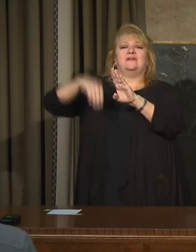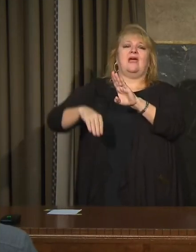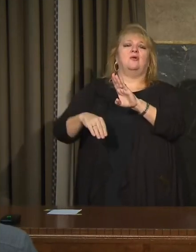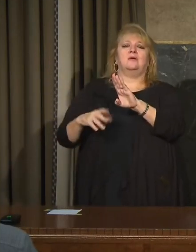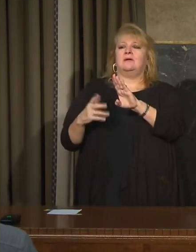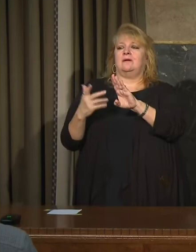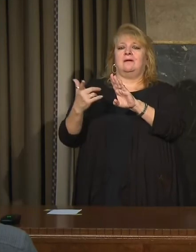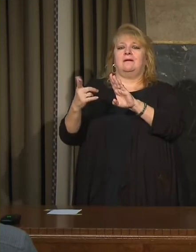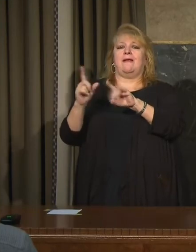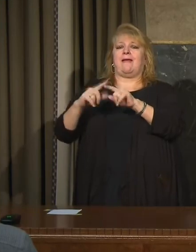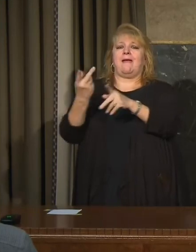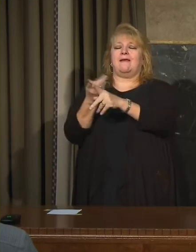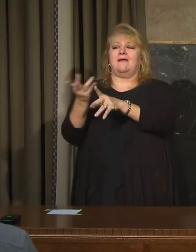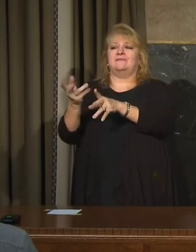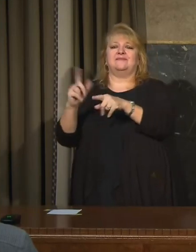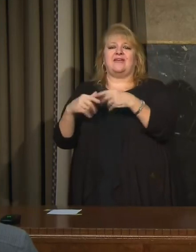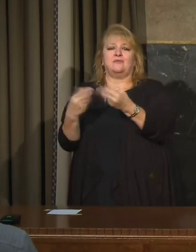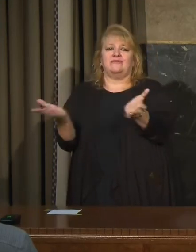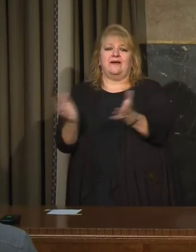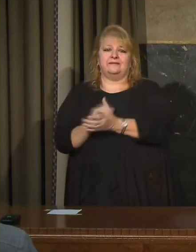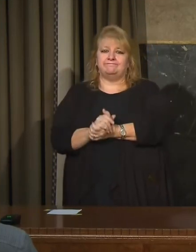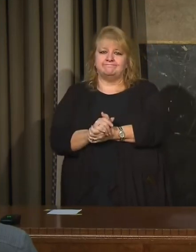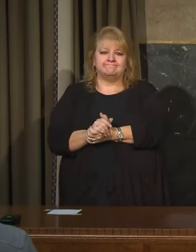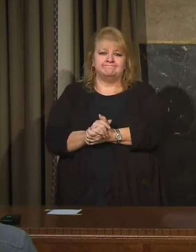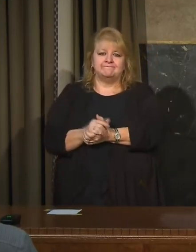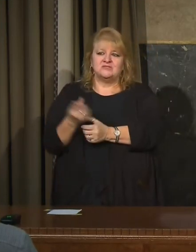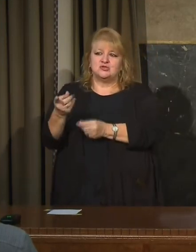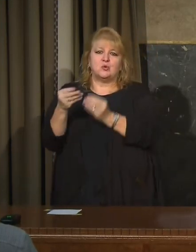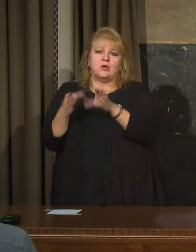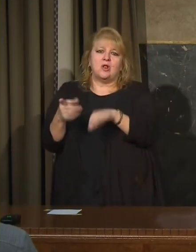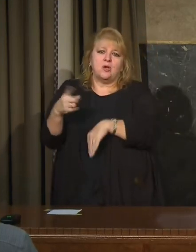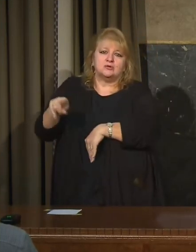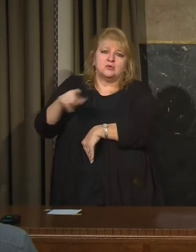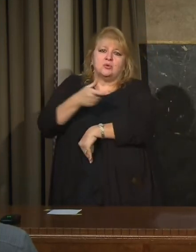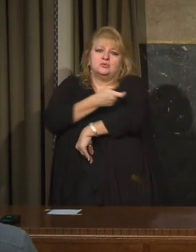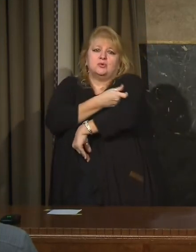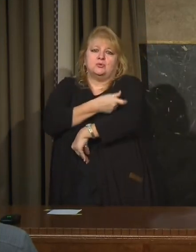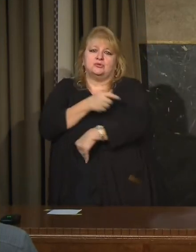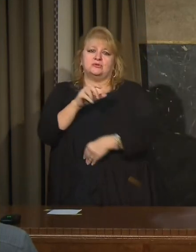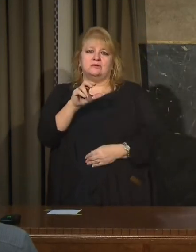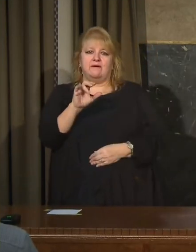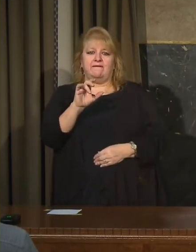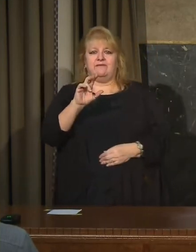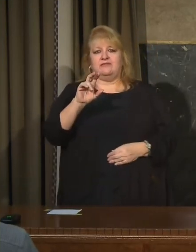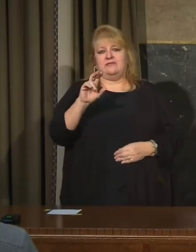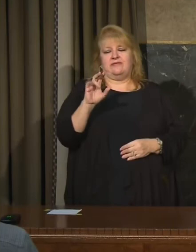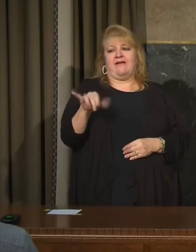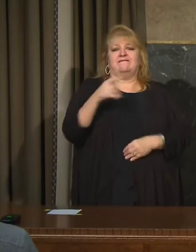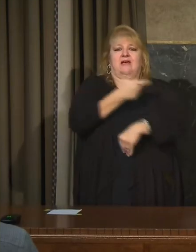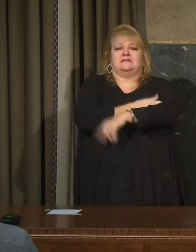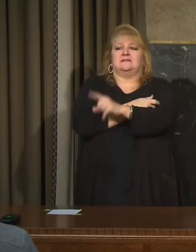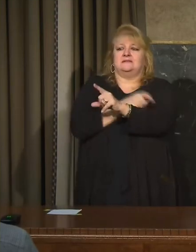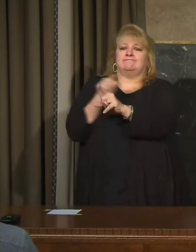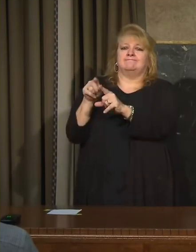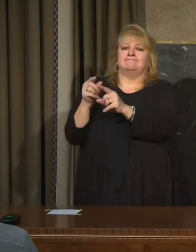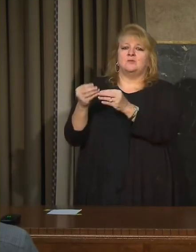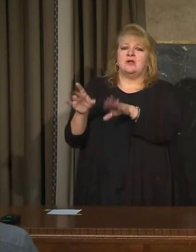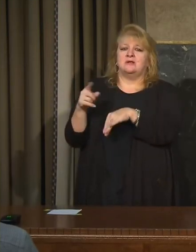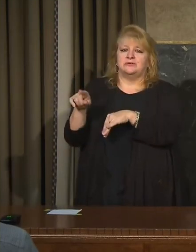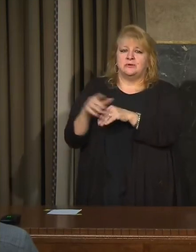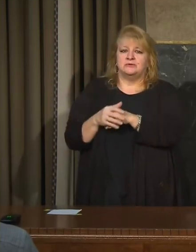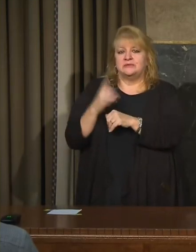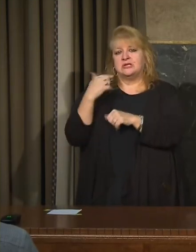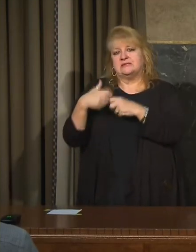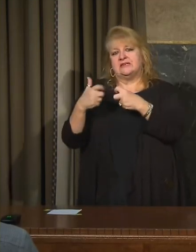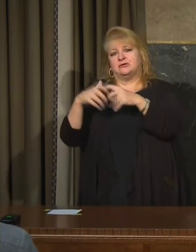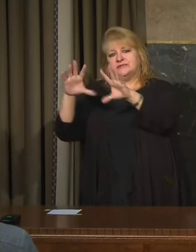that news. We'll update you on that number, periodically as it comes in. Taking a